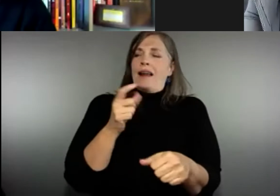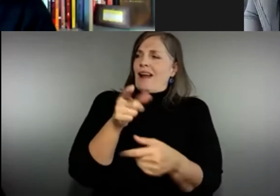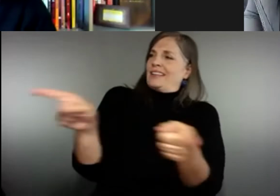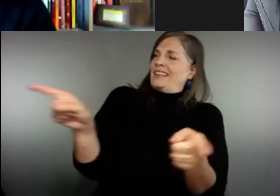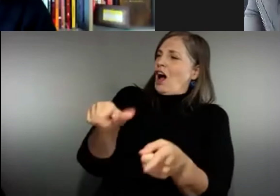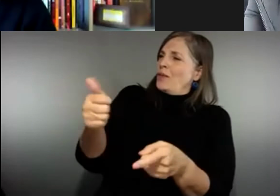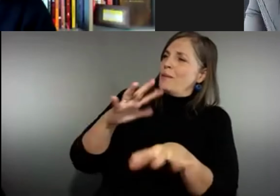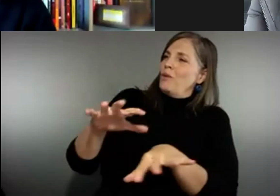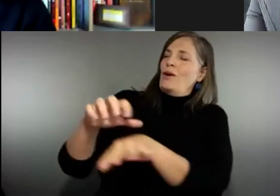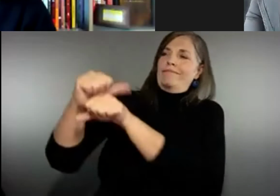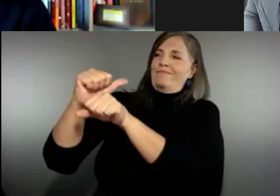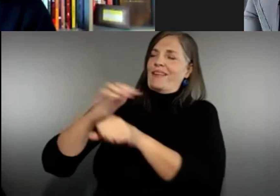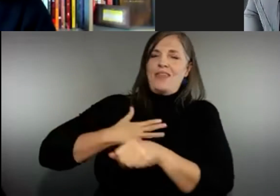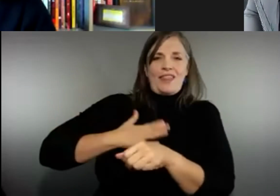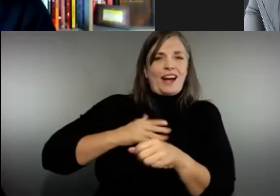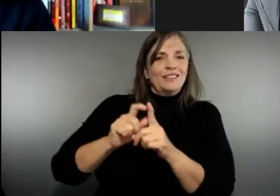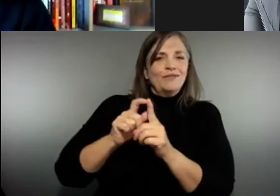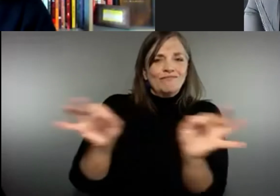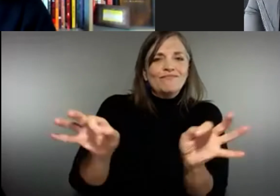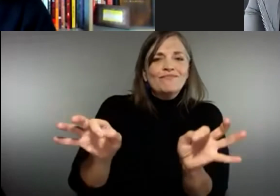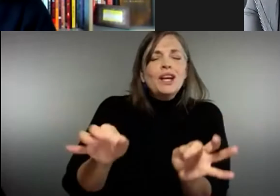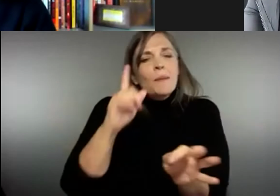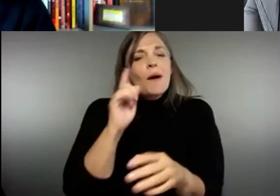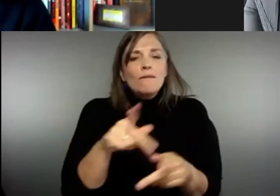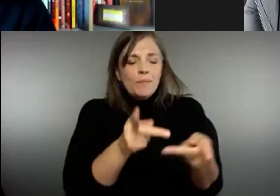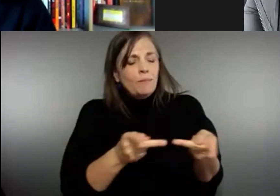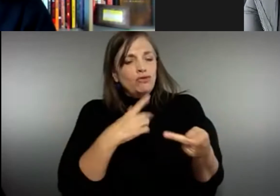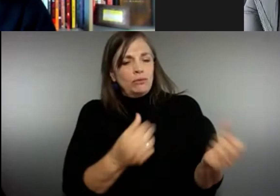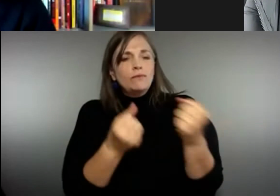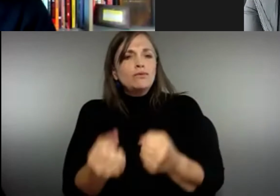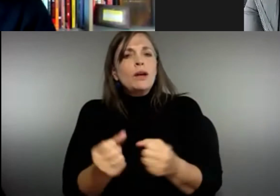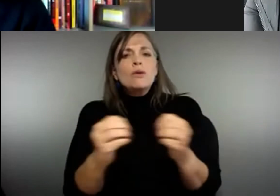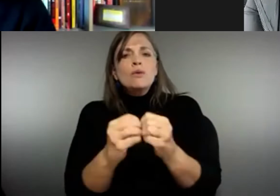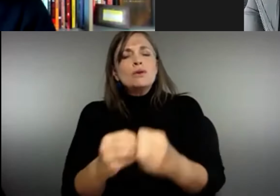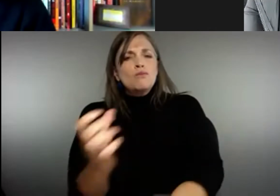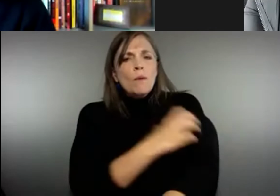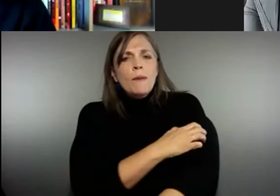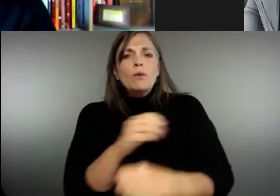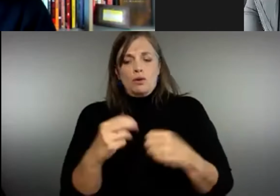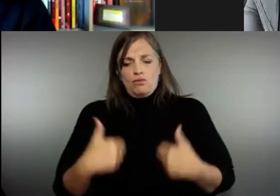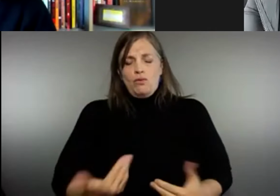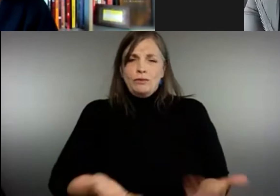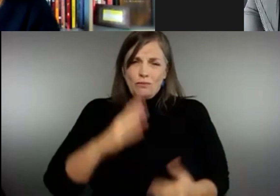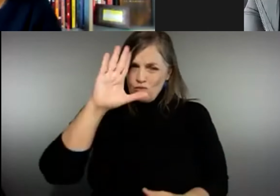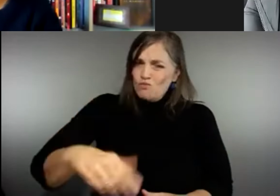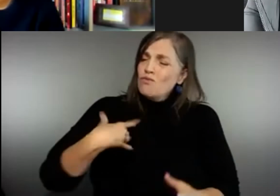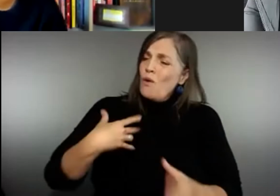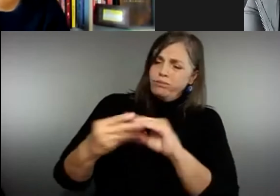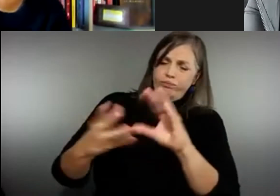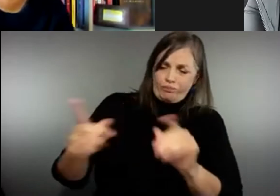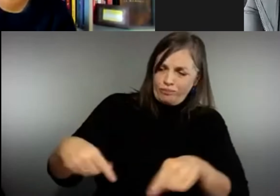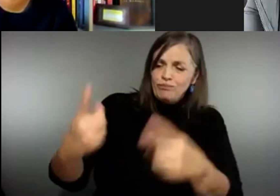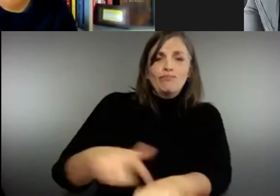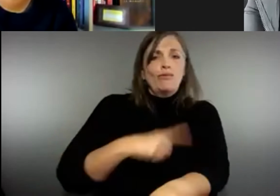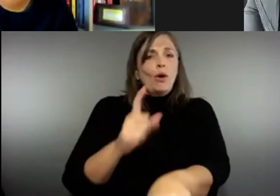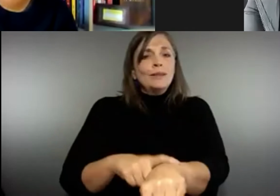from a position of strength uh you know there is so much more power in the human service i've said that y'all know i've been saying this for a long long time